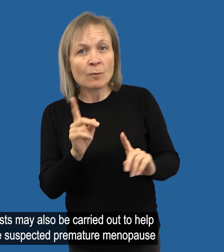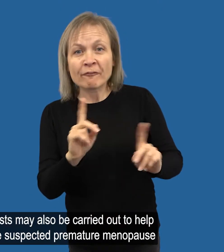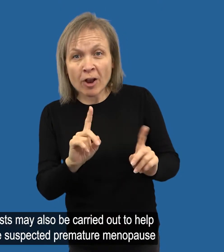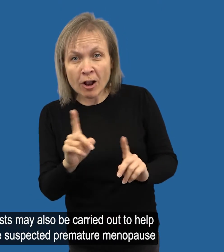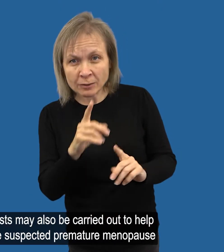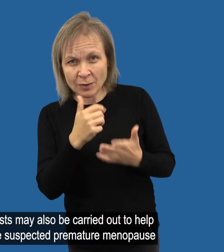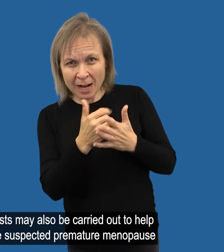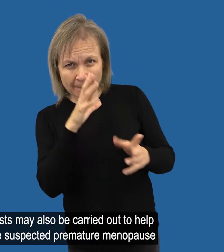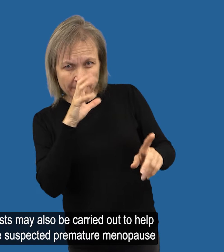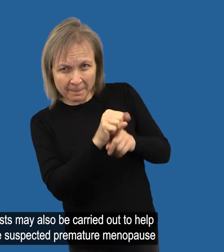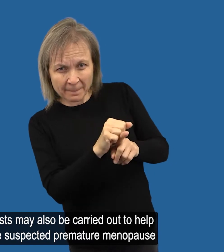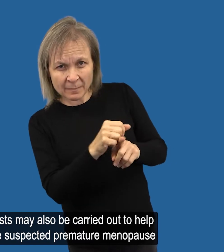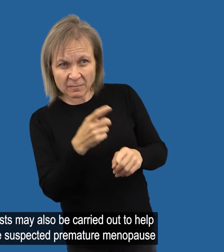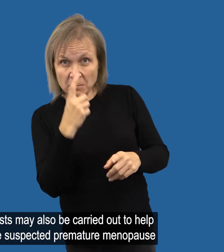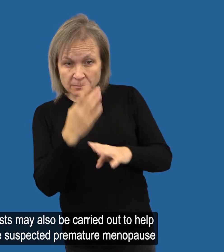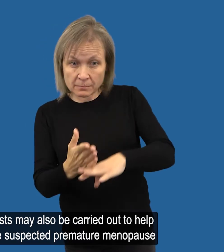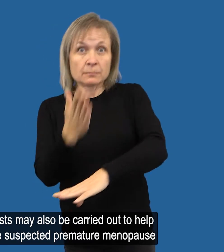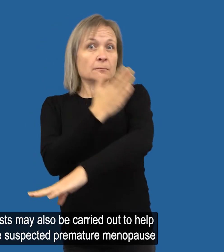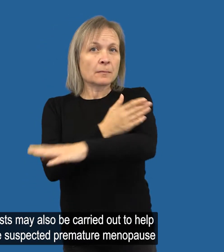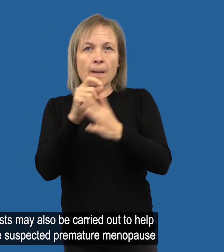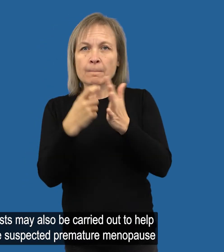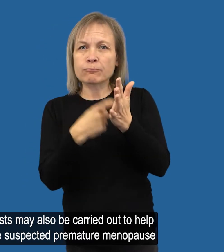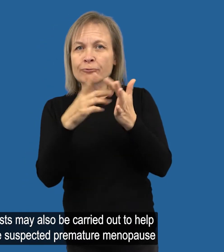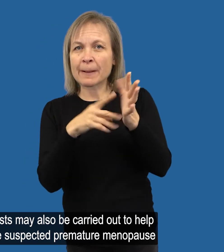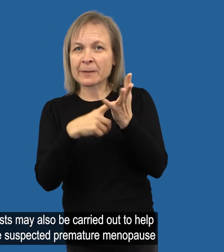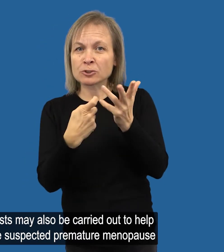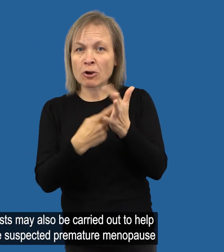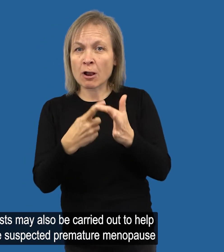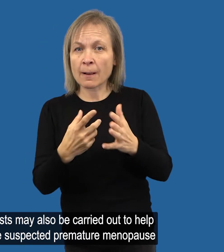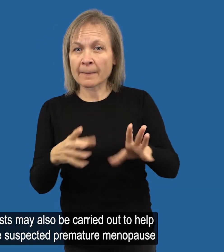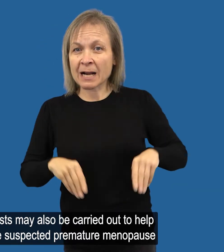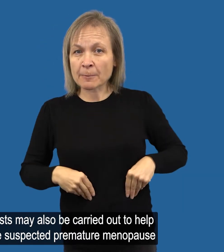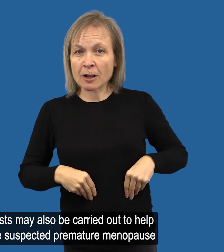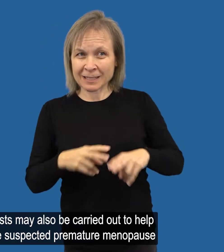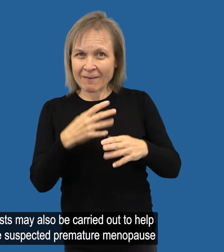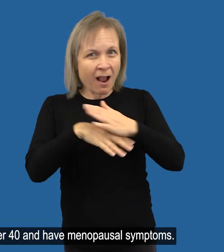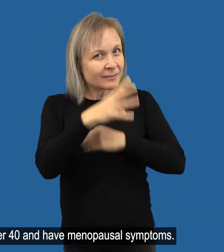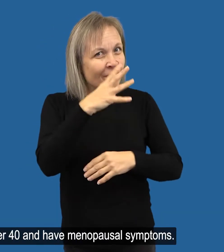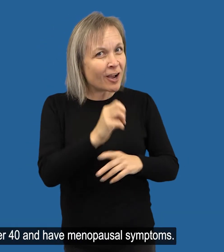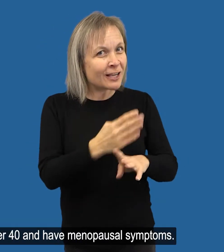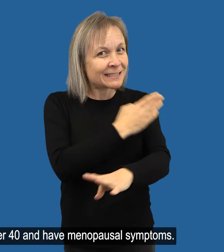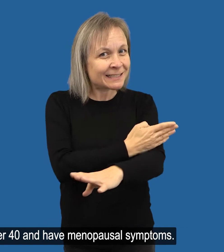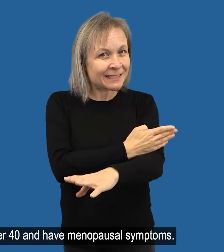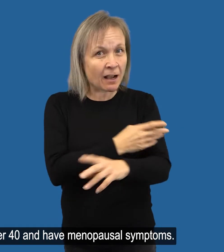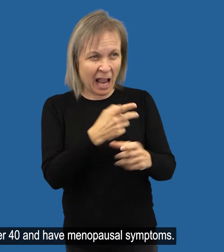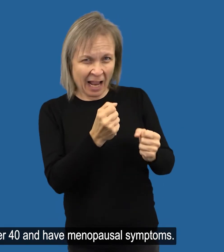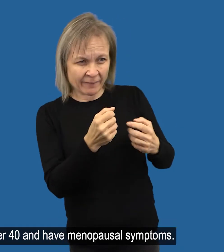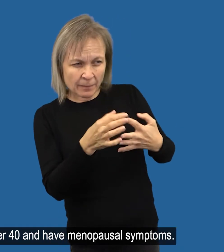Blood tests may also be carried out to help diagnose suspected premature menopause if you're under 40 and have menopausal